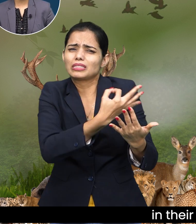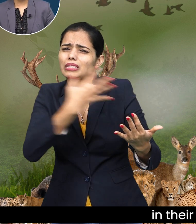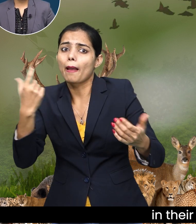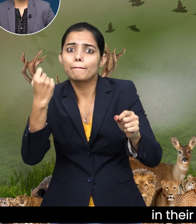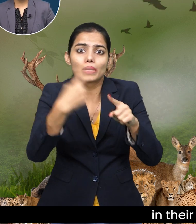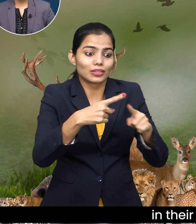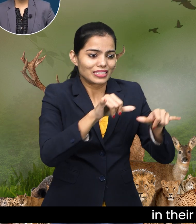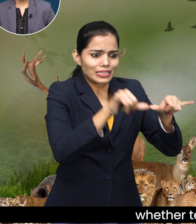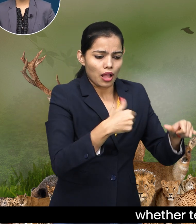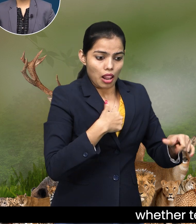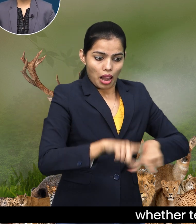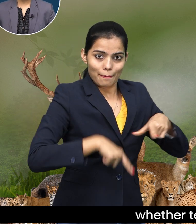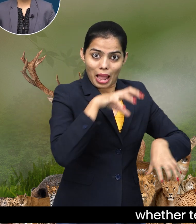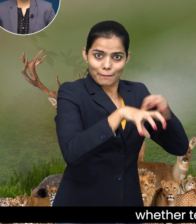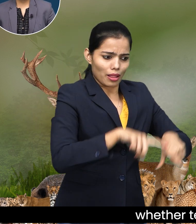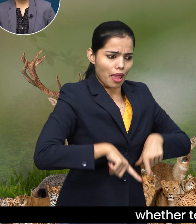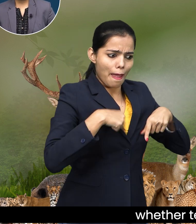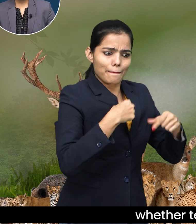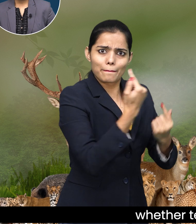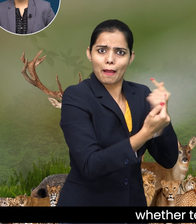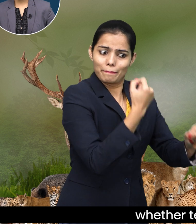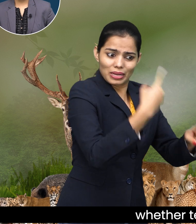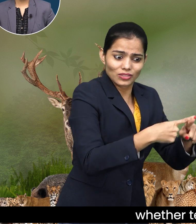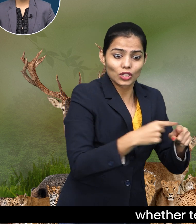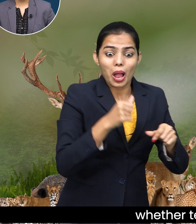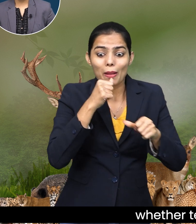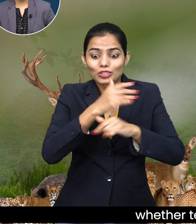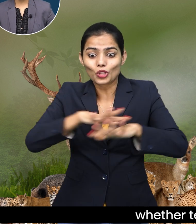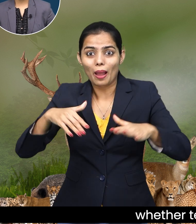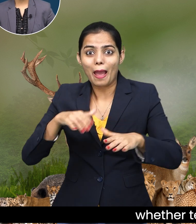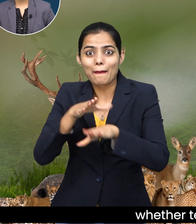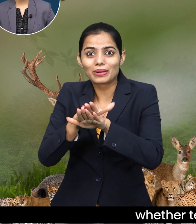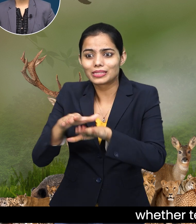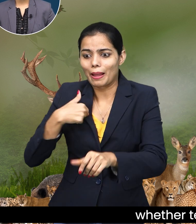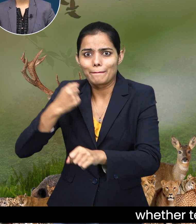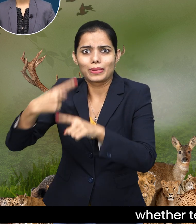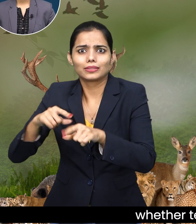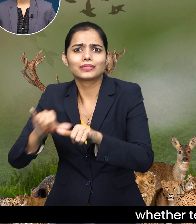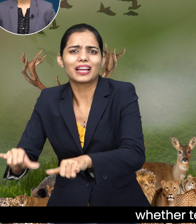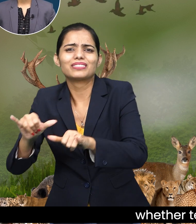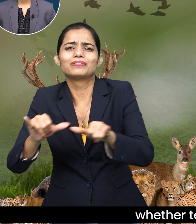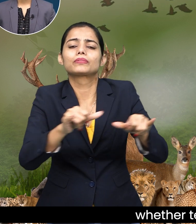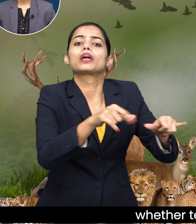specific habitats, whether terrestrial or aquatic.